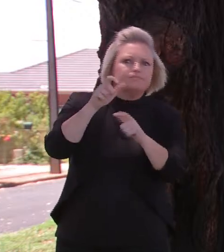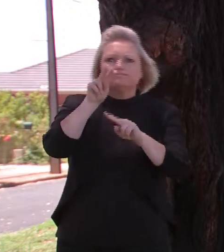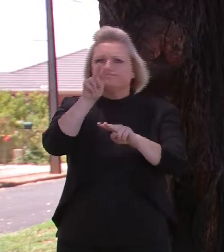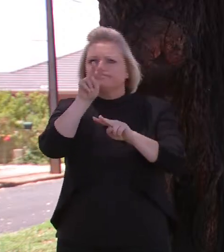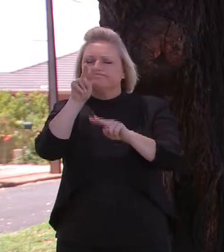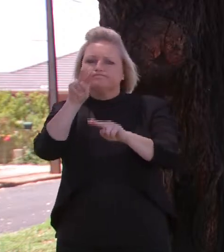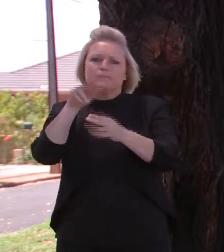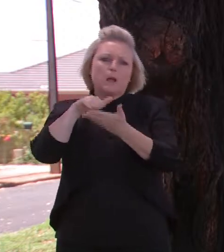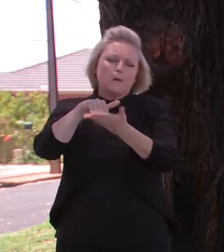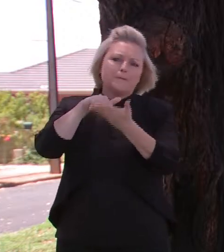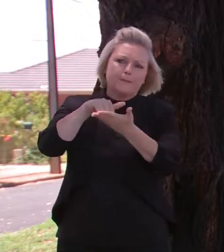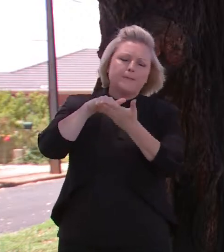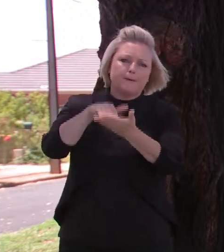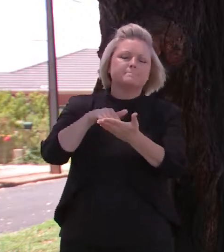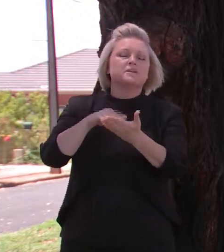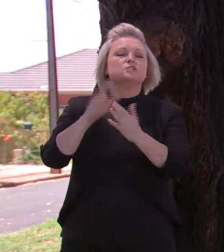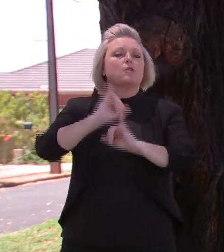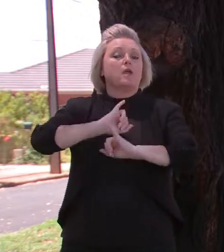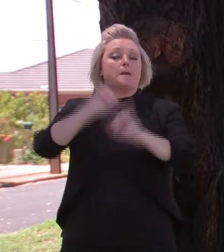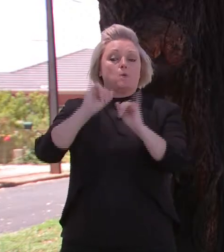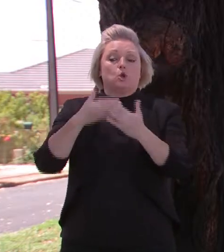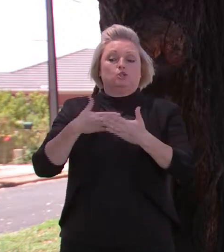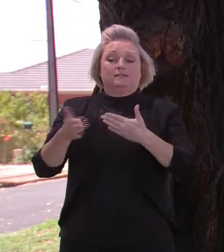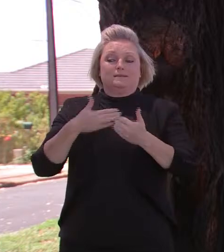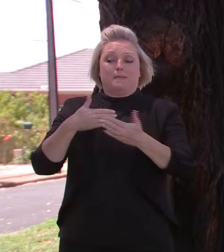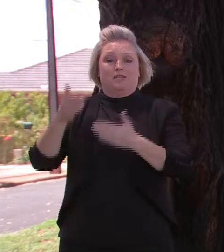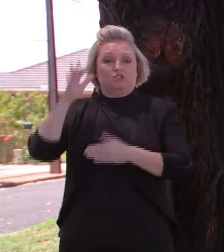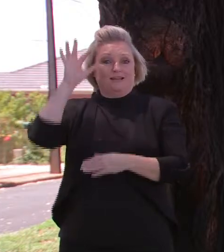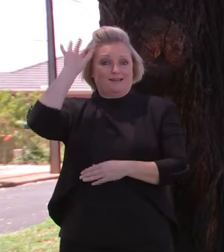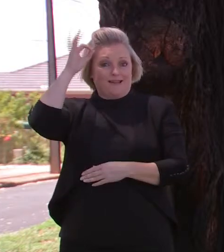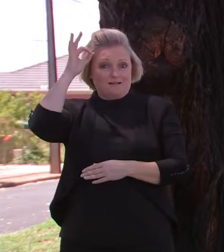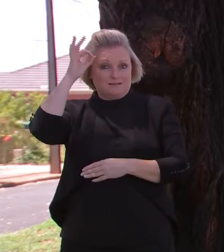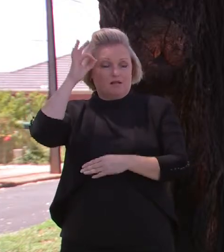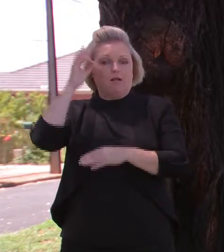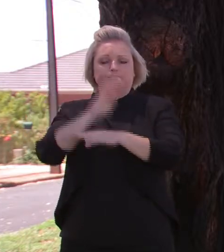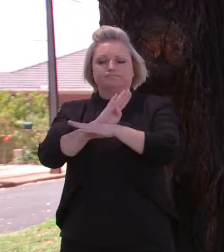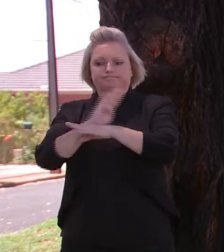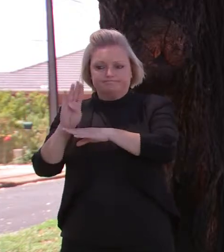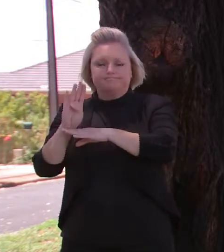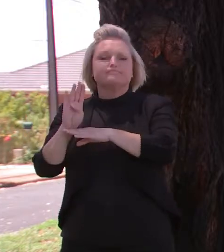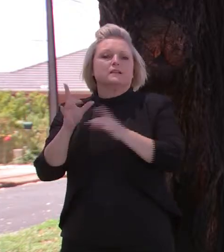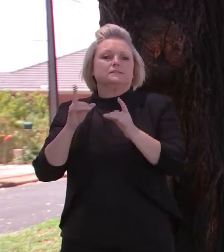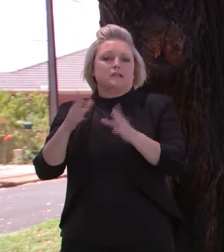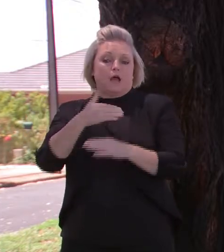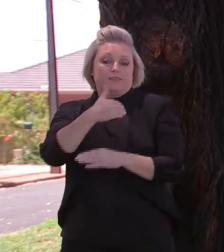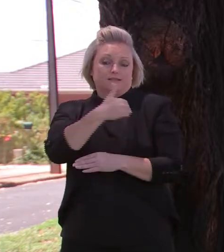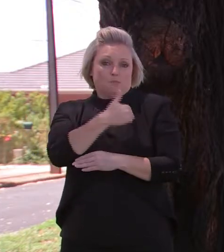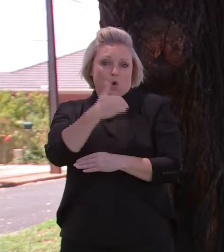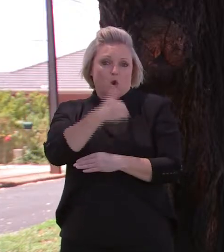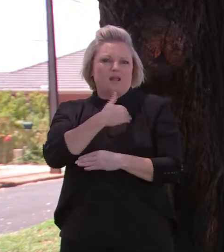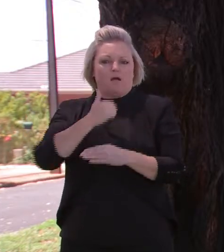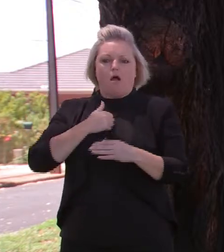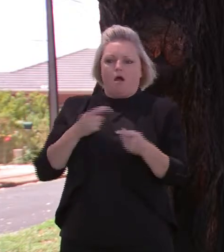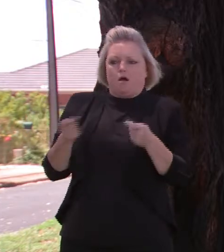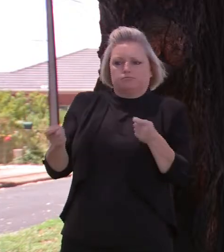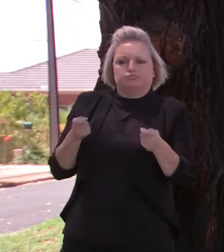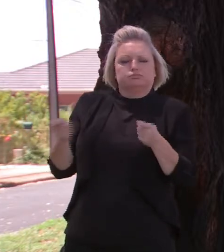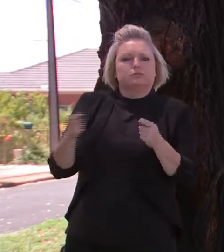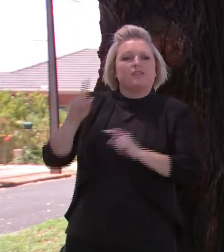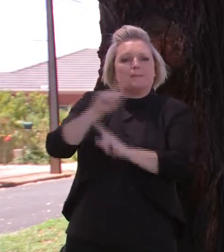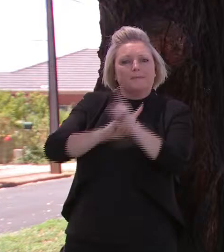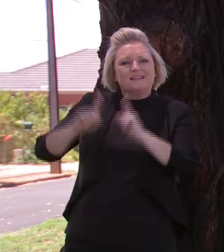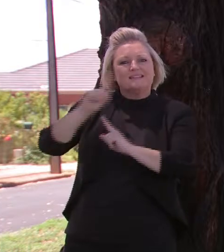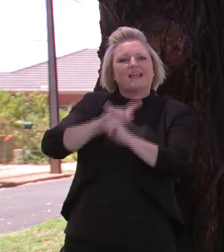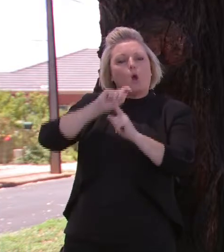said, the Emergency Management Council was set up today. I chair that committee. All the chiefs were in there today to go through it, and we'll probably meet on a